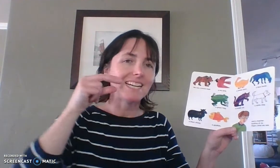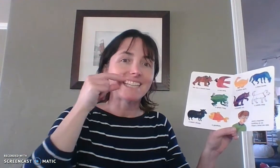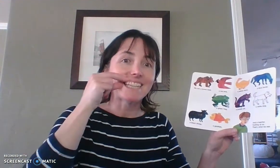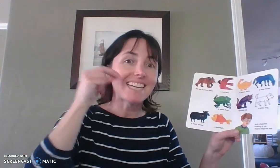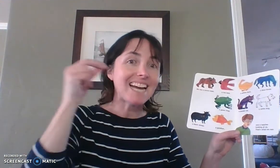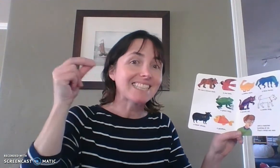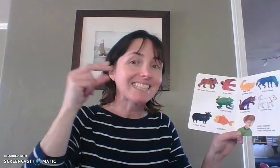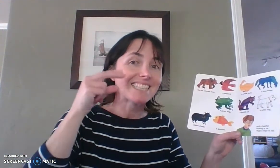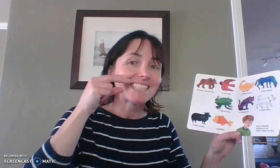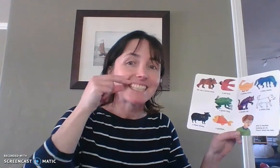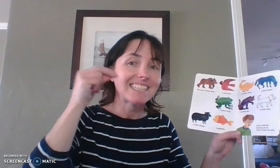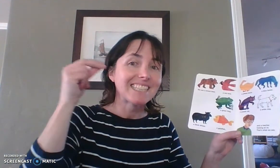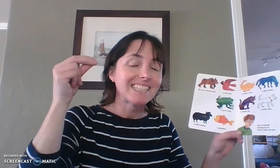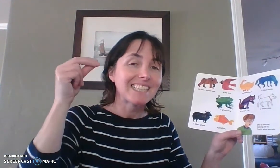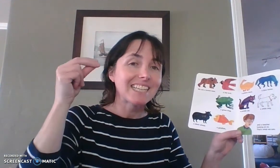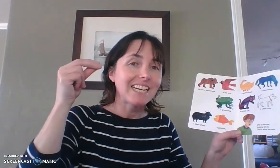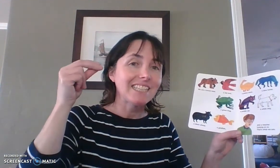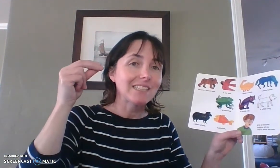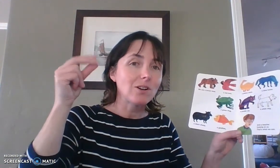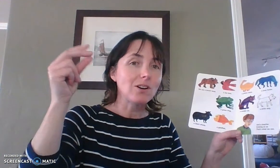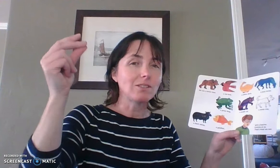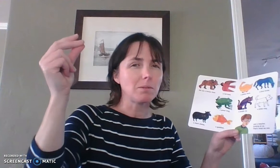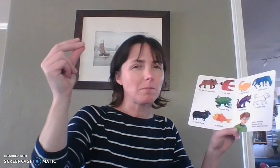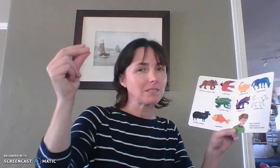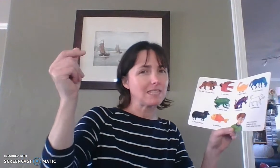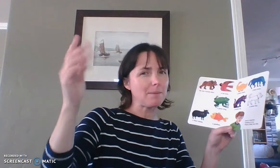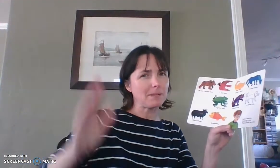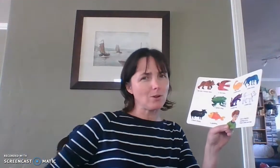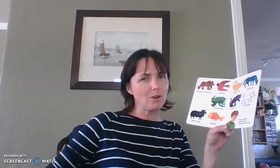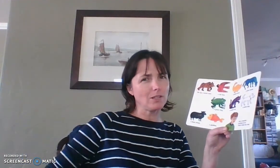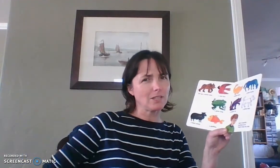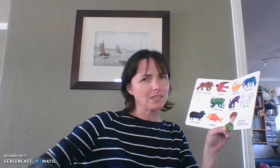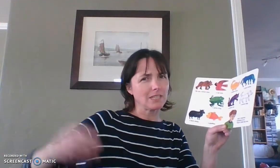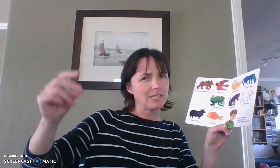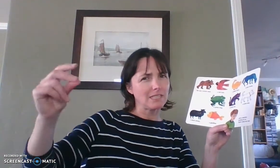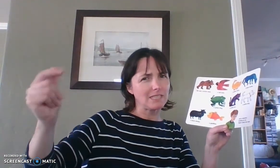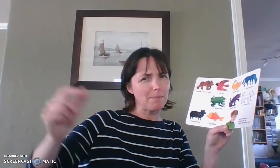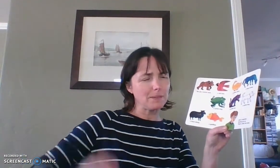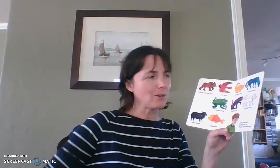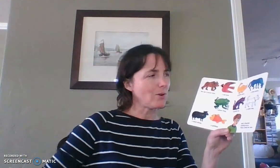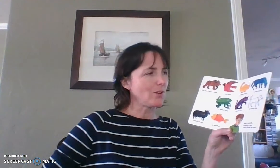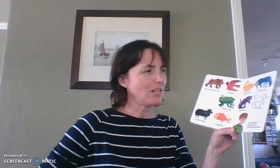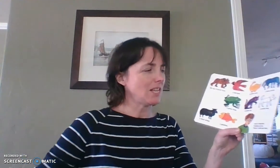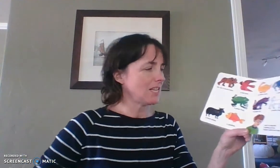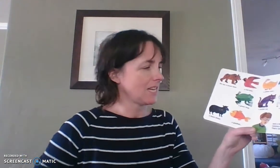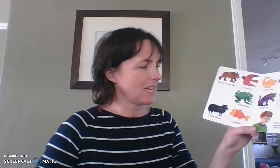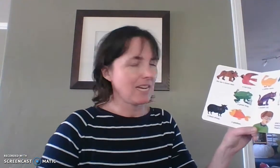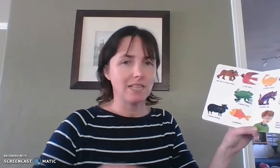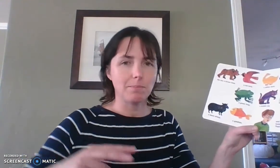And the cat. And the dog. Remember, snap and call. Snap and call. And the